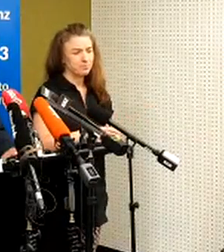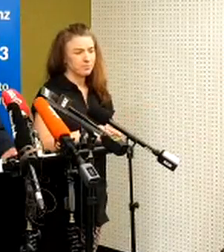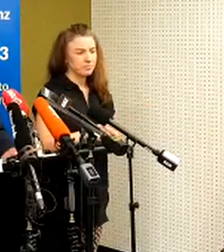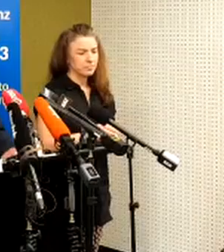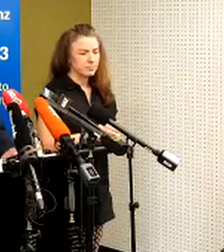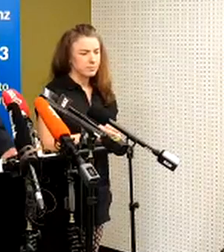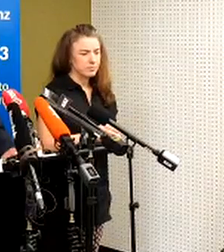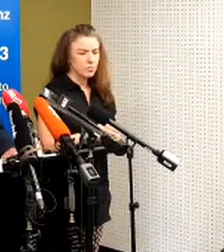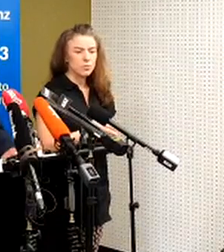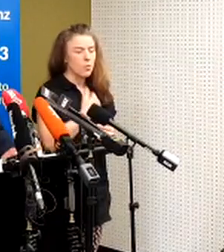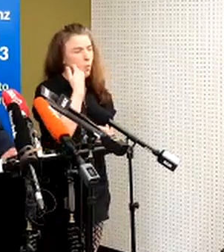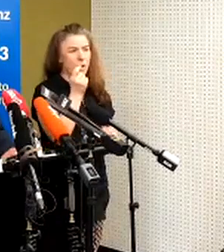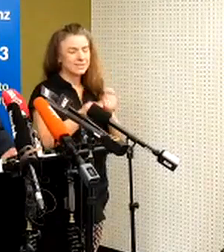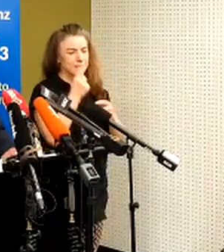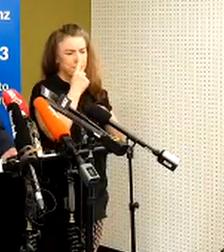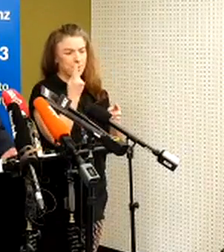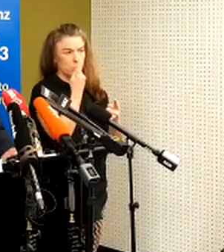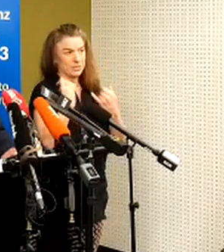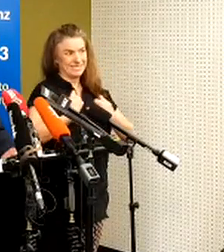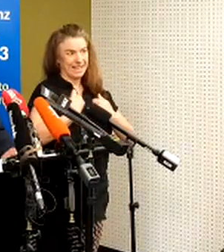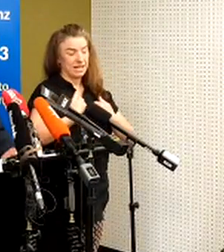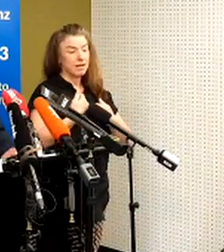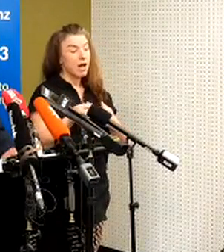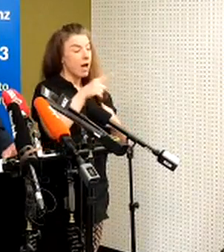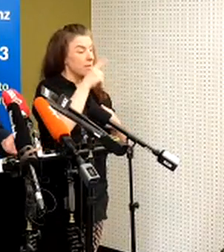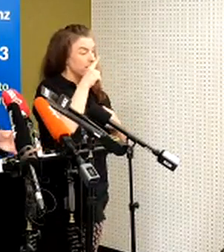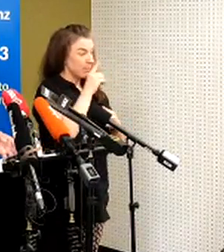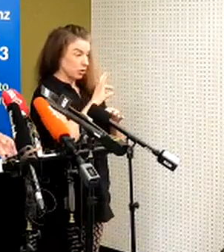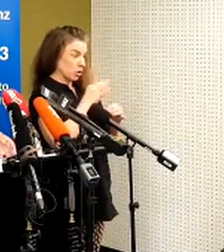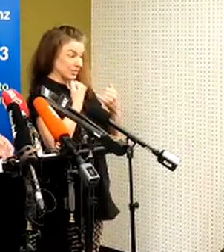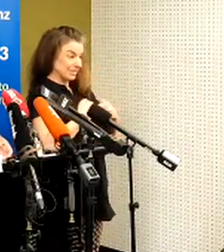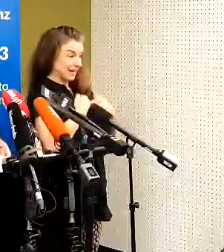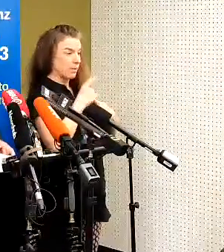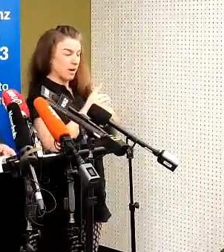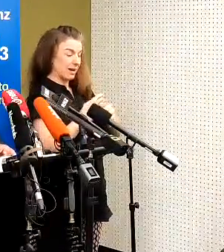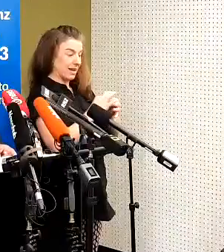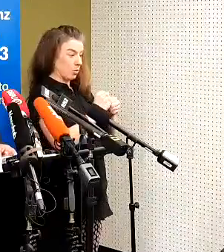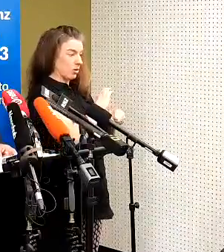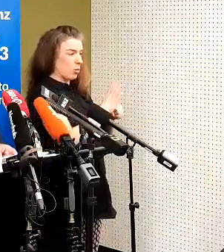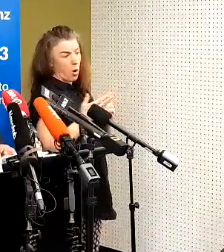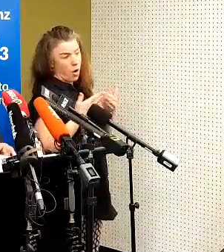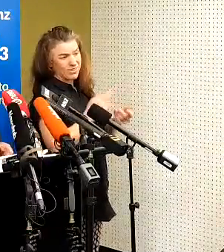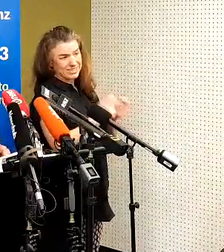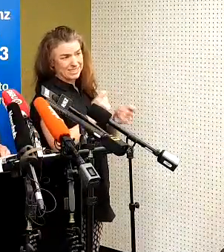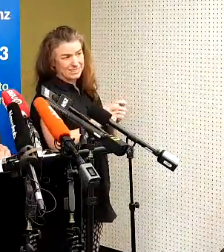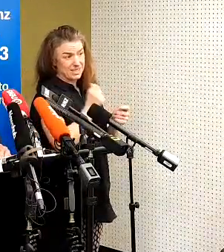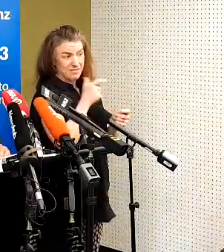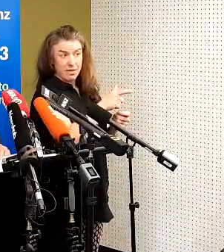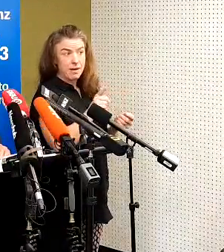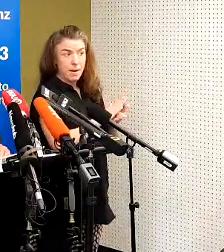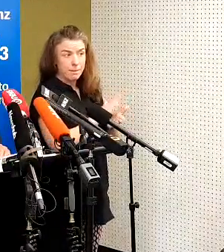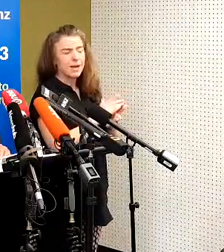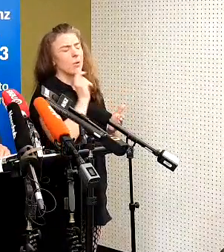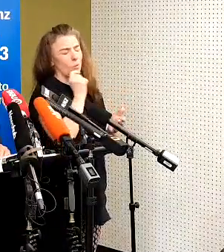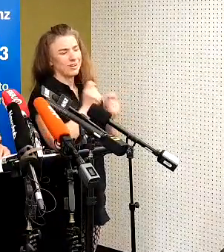family members will be tested. Those who are not symptomatic will be offering tested with full informed consent